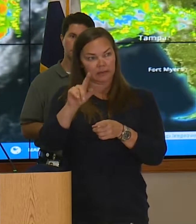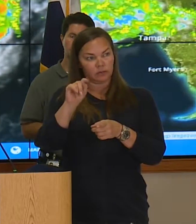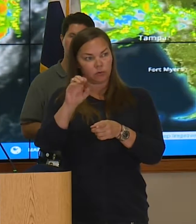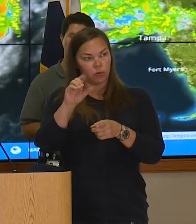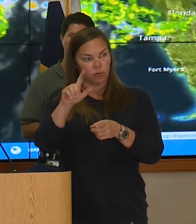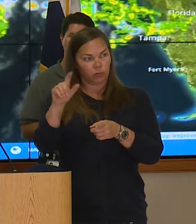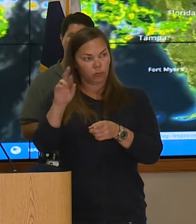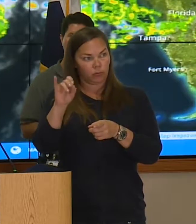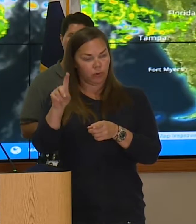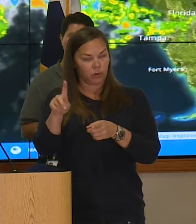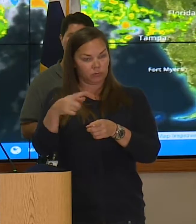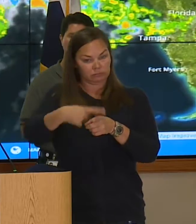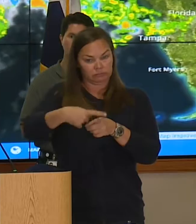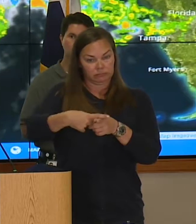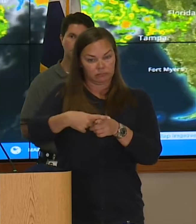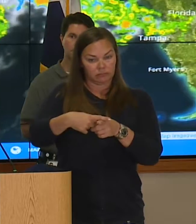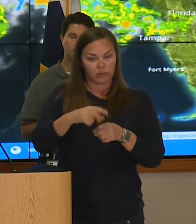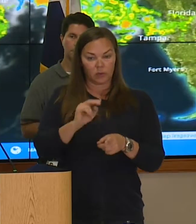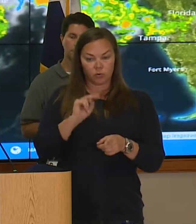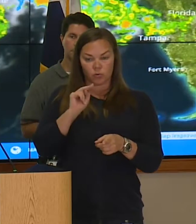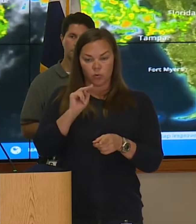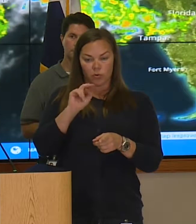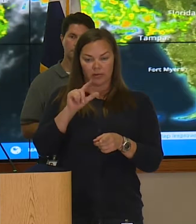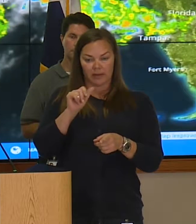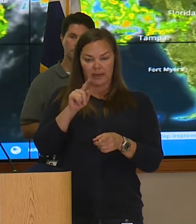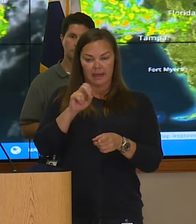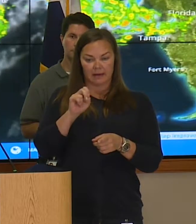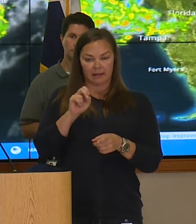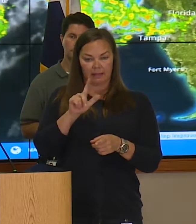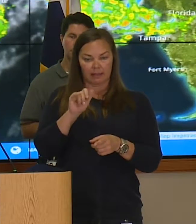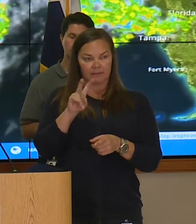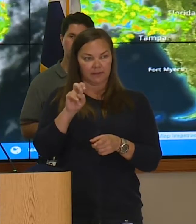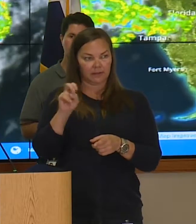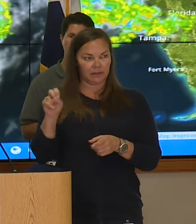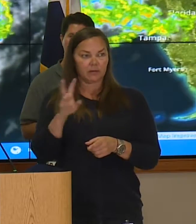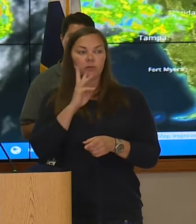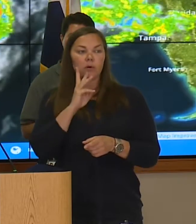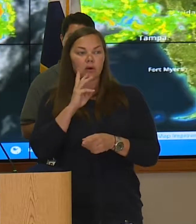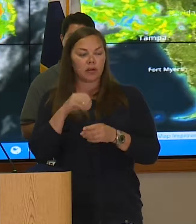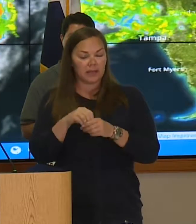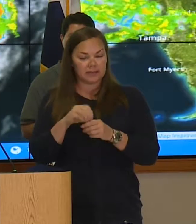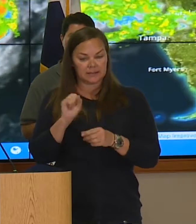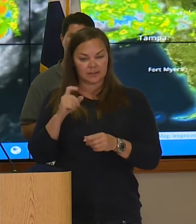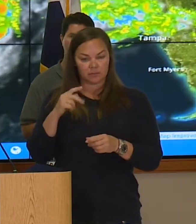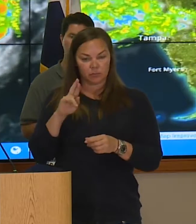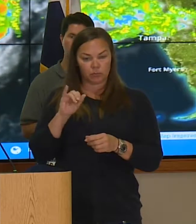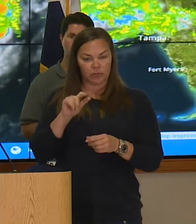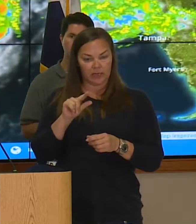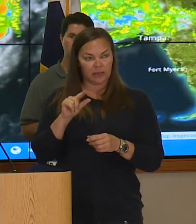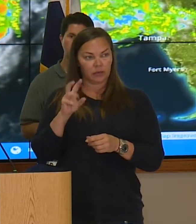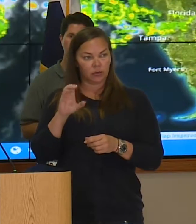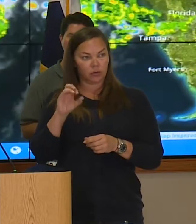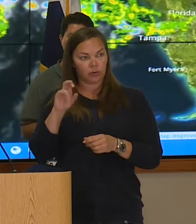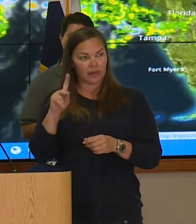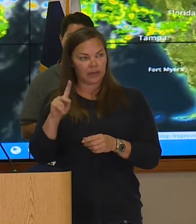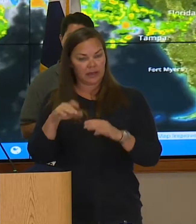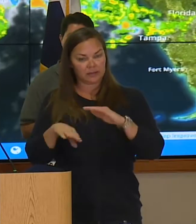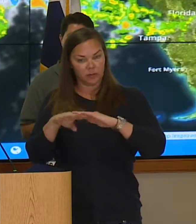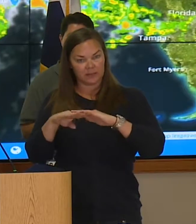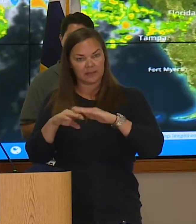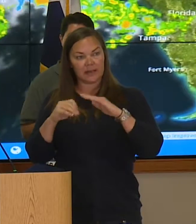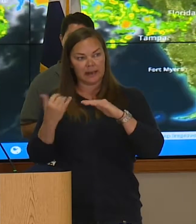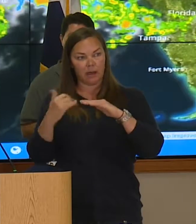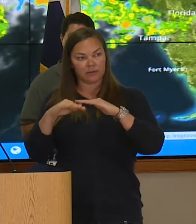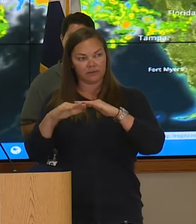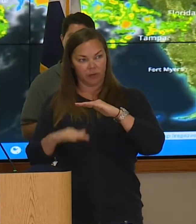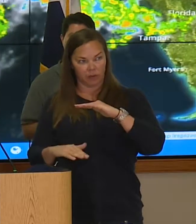is the Northgate levee. The water in Spring Creek has crested and it is falling. We